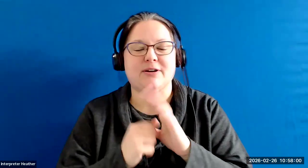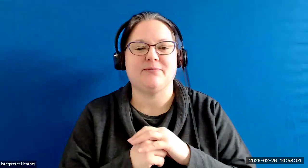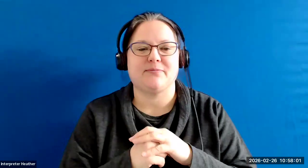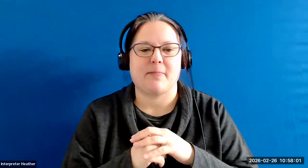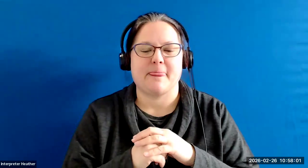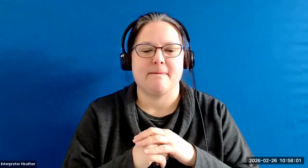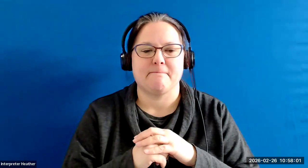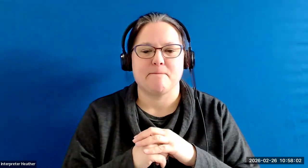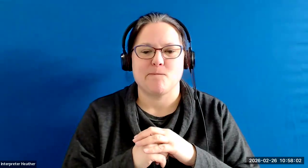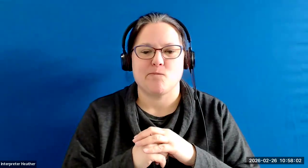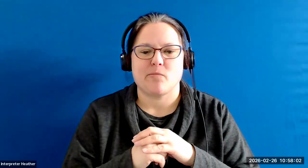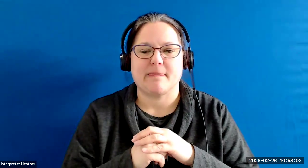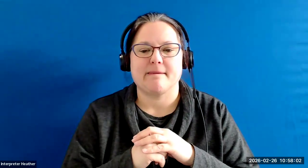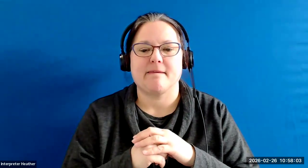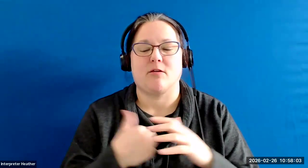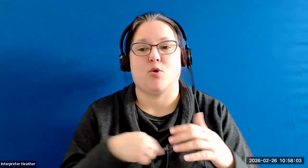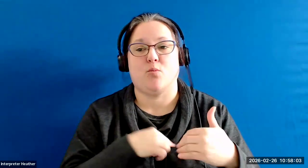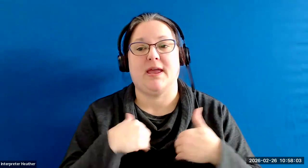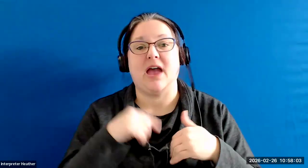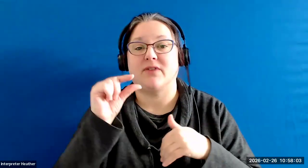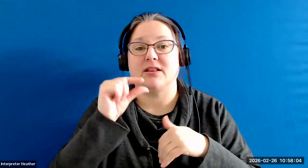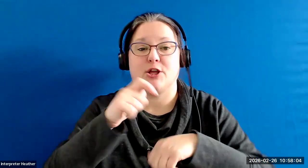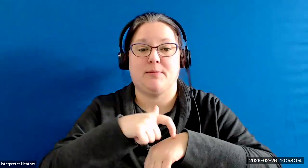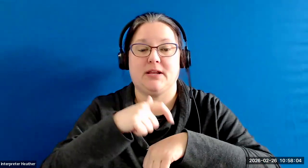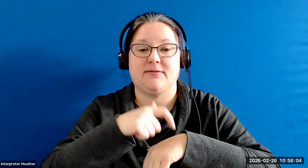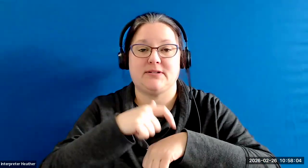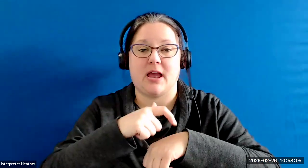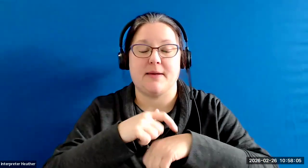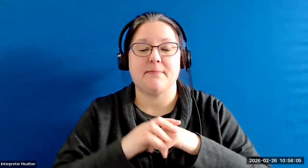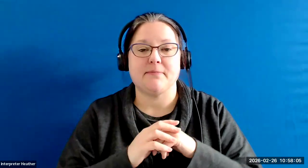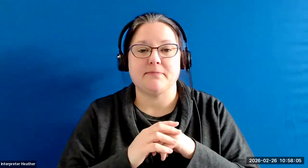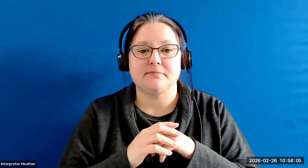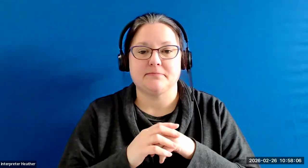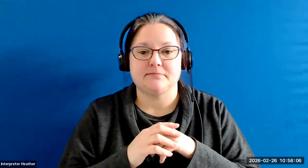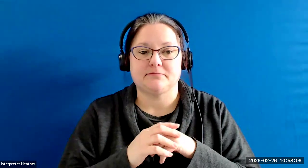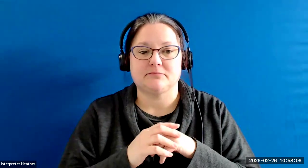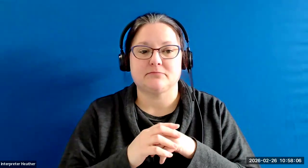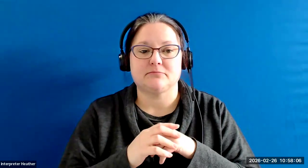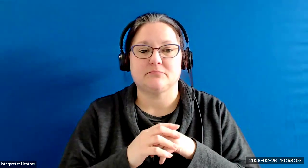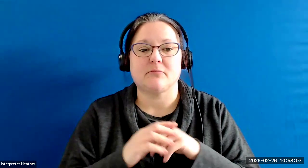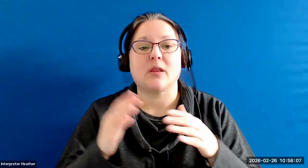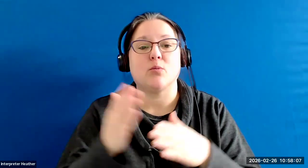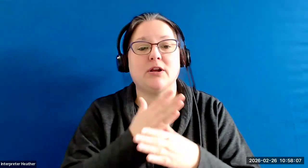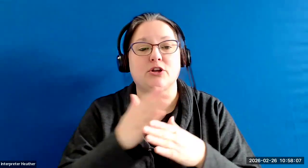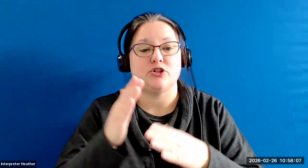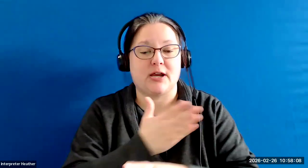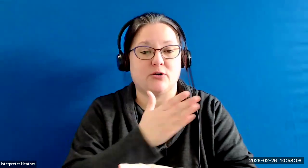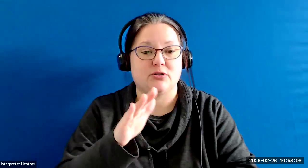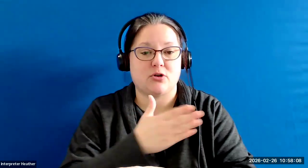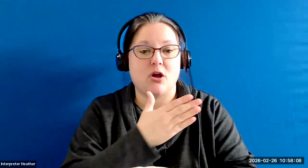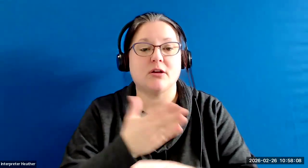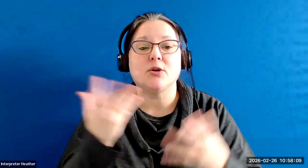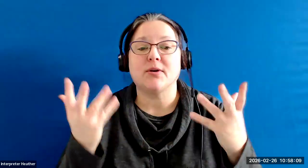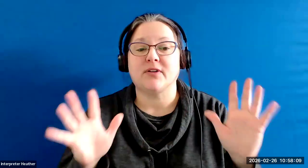uh, so we've got just a tiny bit more program for you. We're going to share a song now, and after